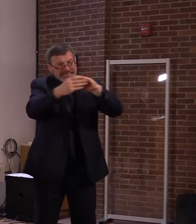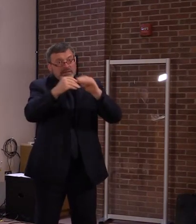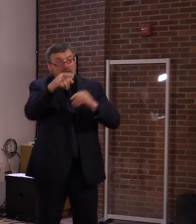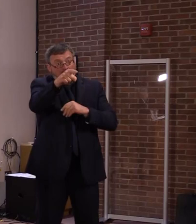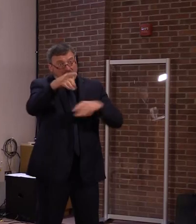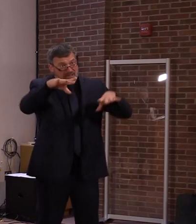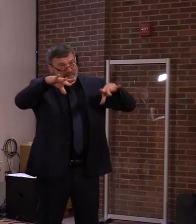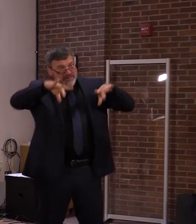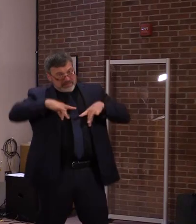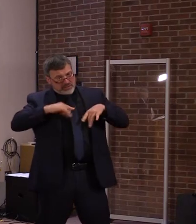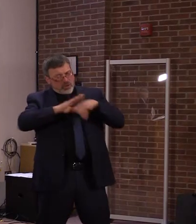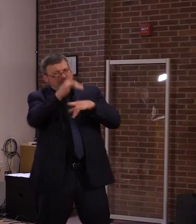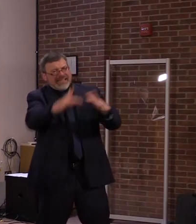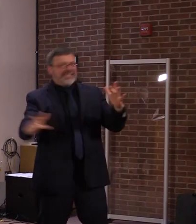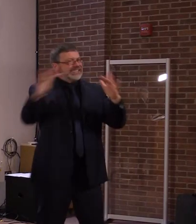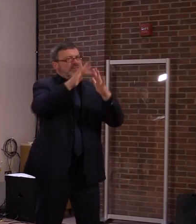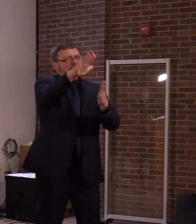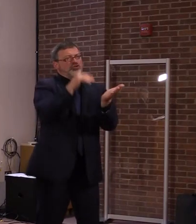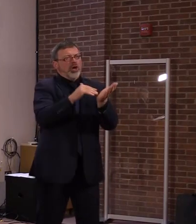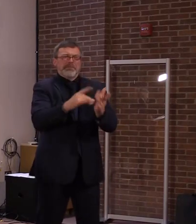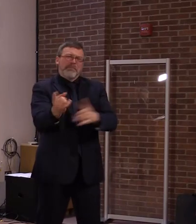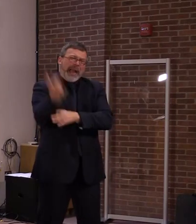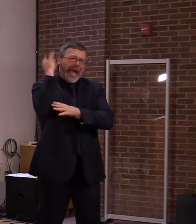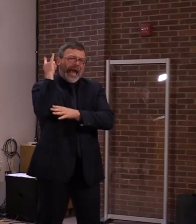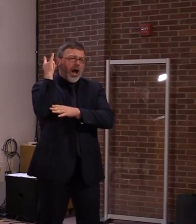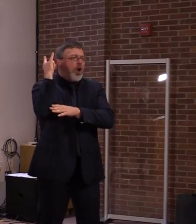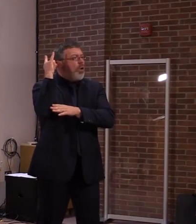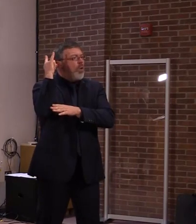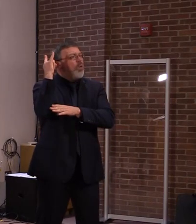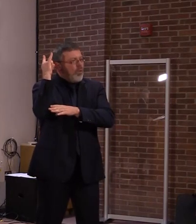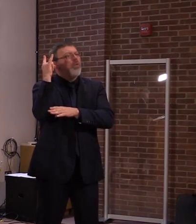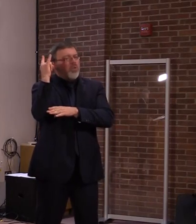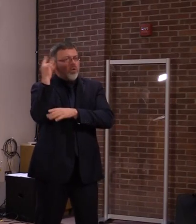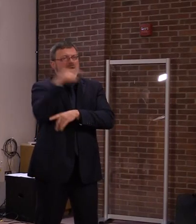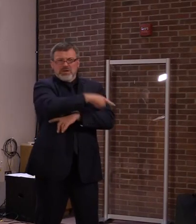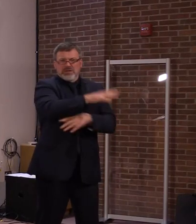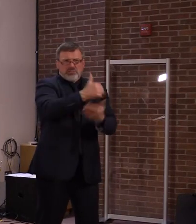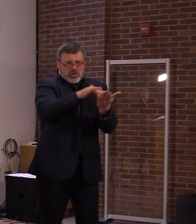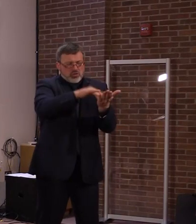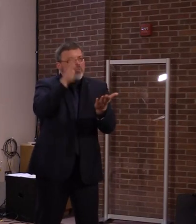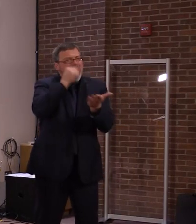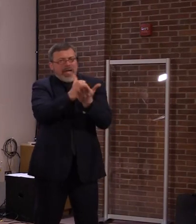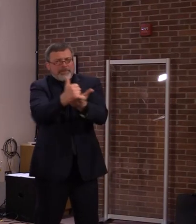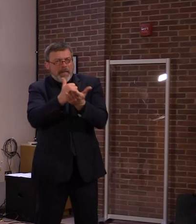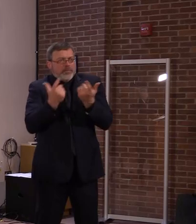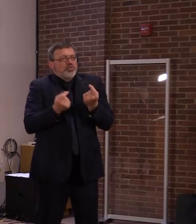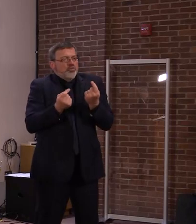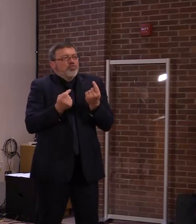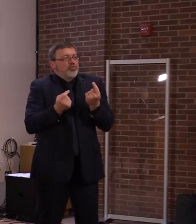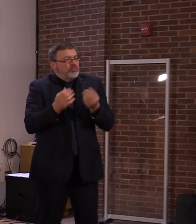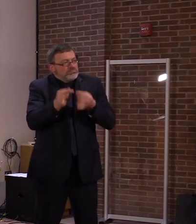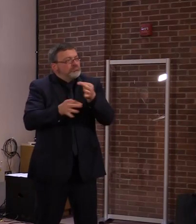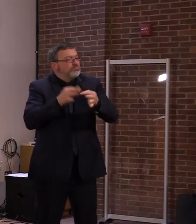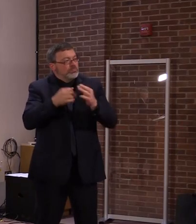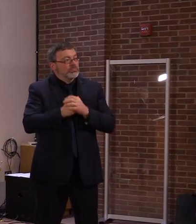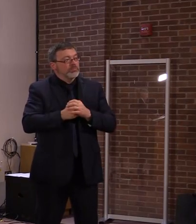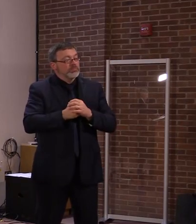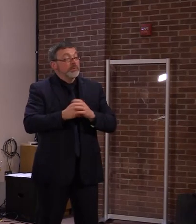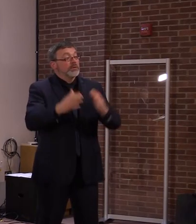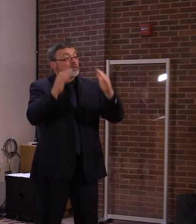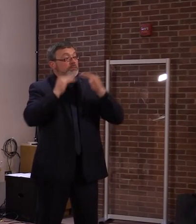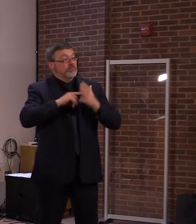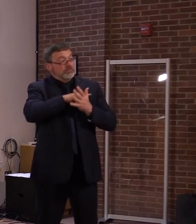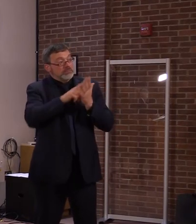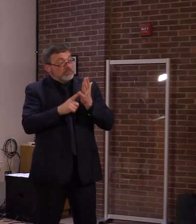monoclonal antibody treatment. And lastly, I would like to ask those who can volunteer to sign up